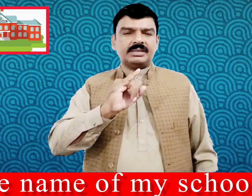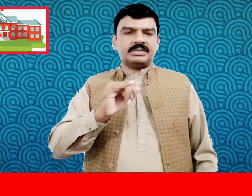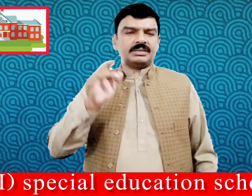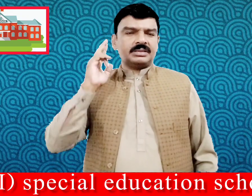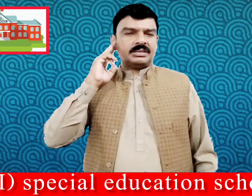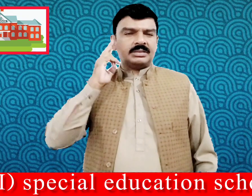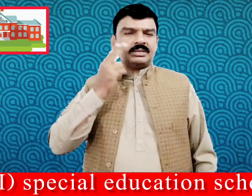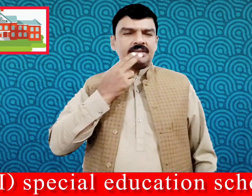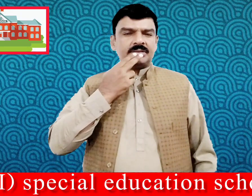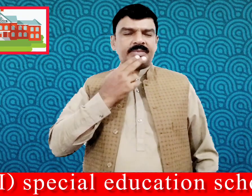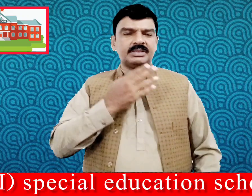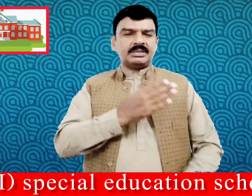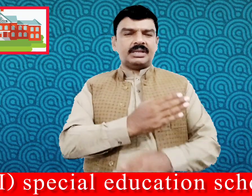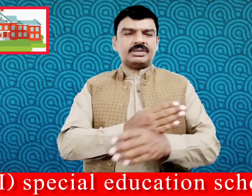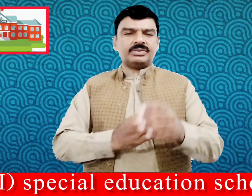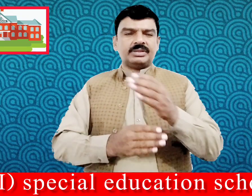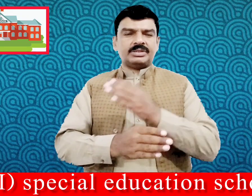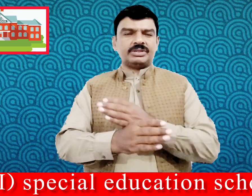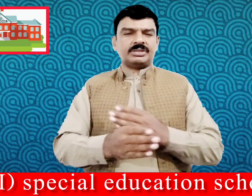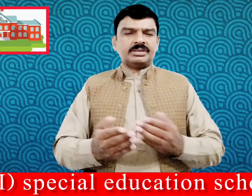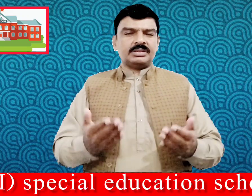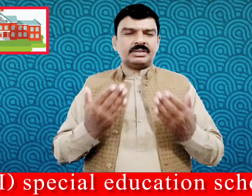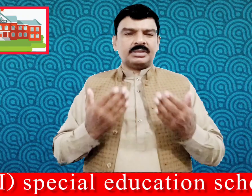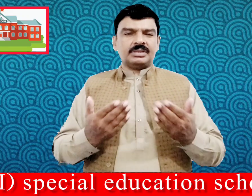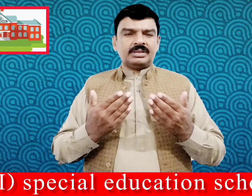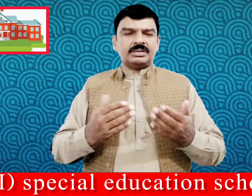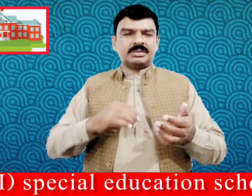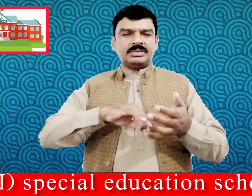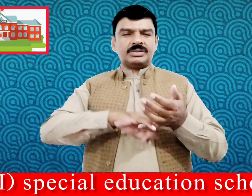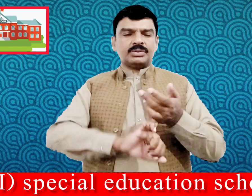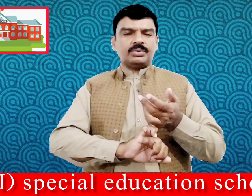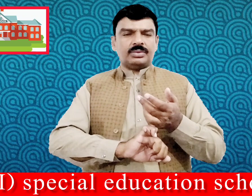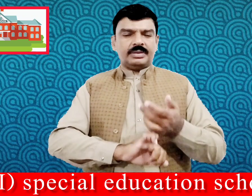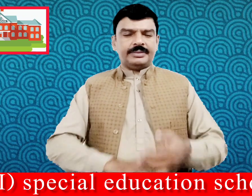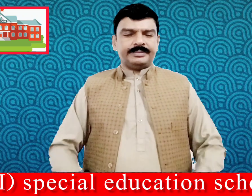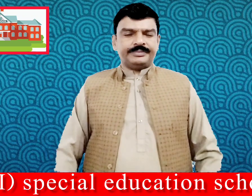is special education school.